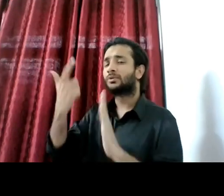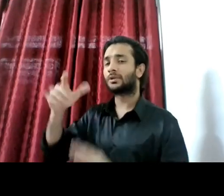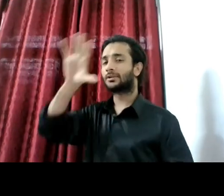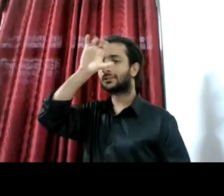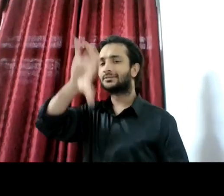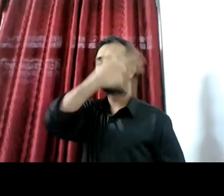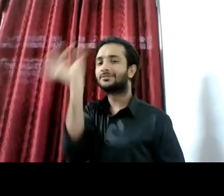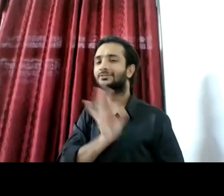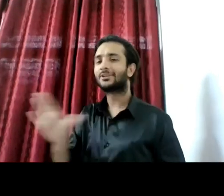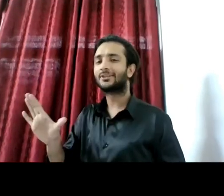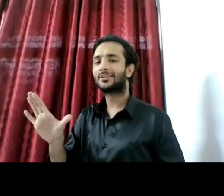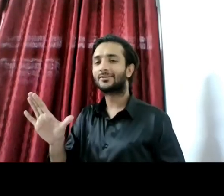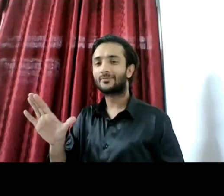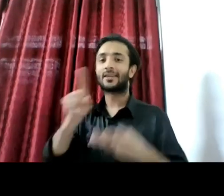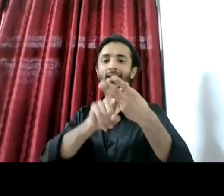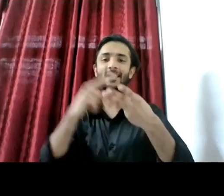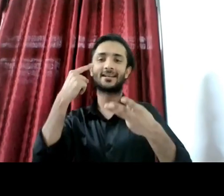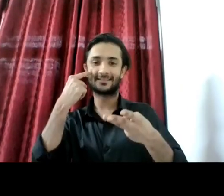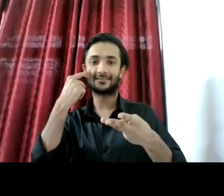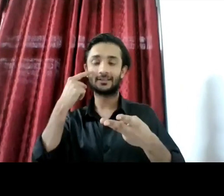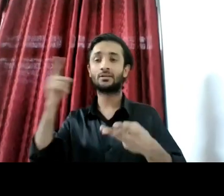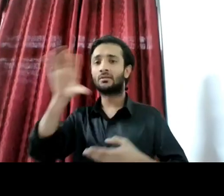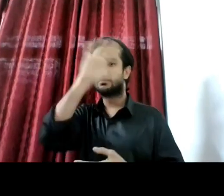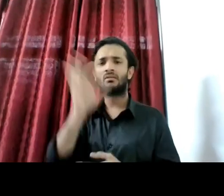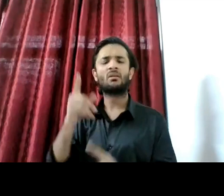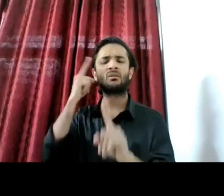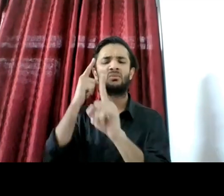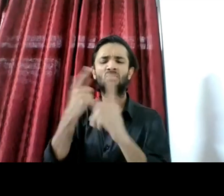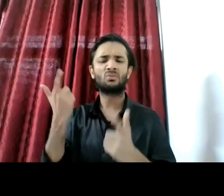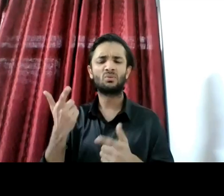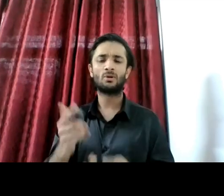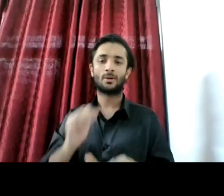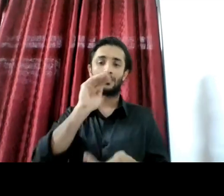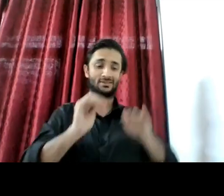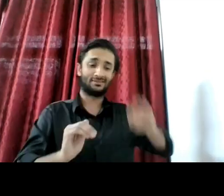And early intervention project is another unique initiative of ours.